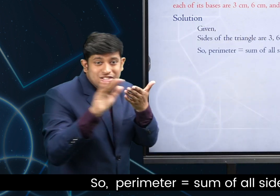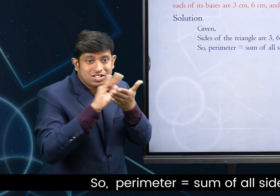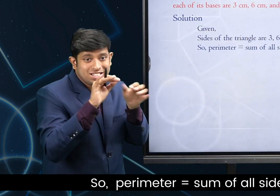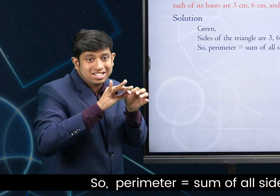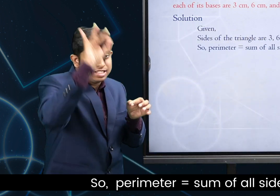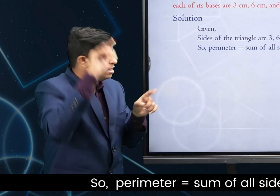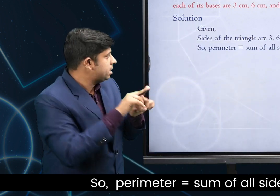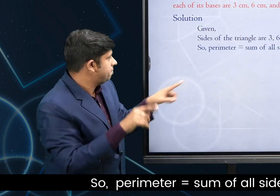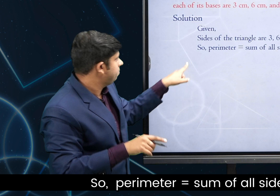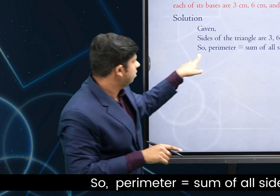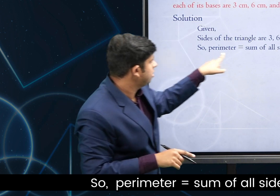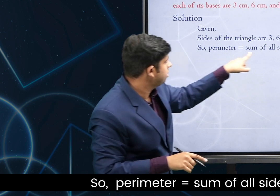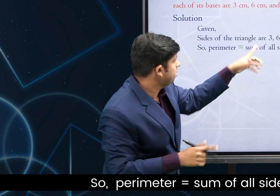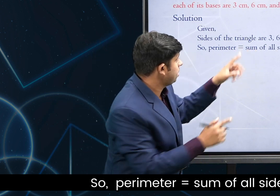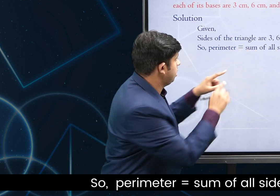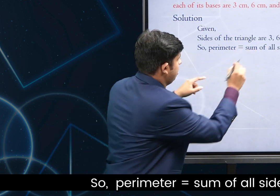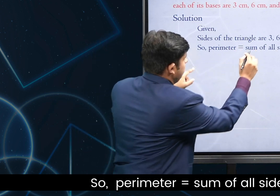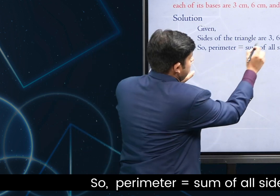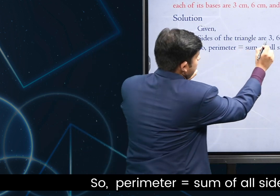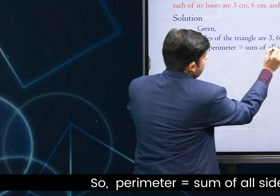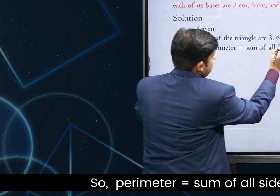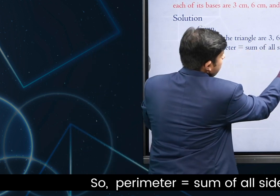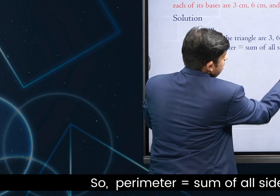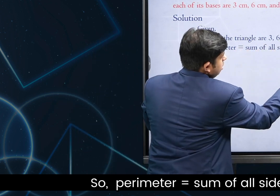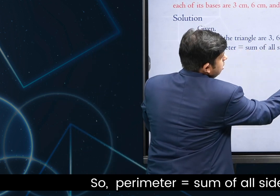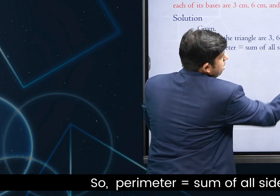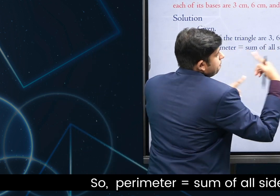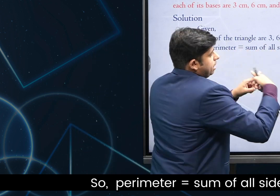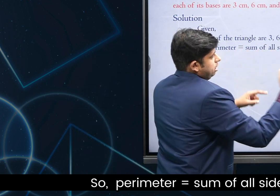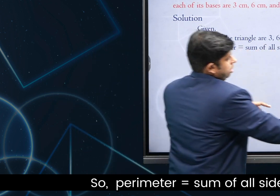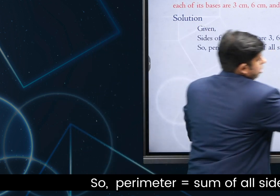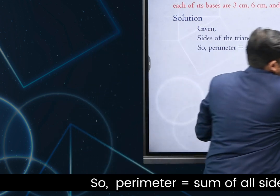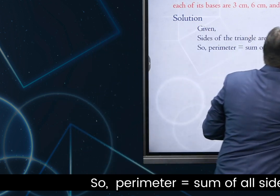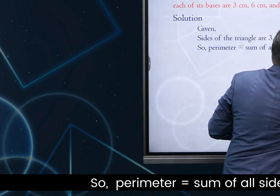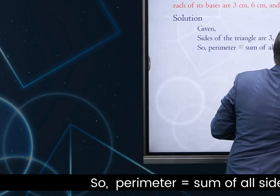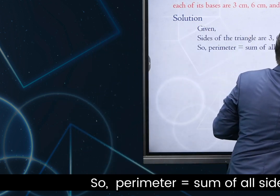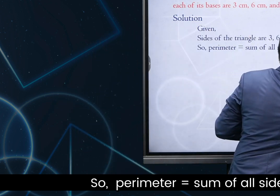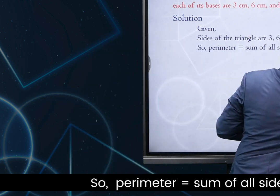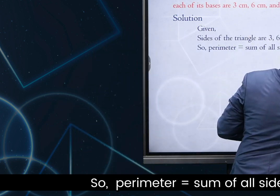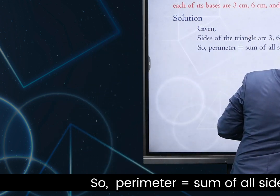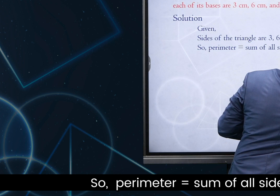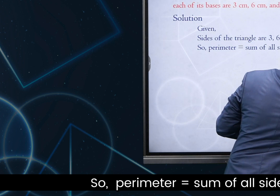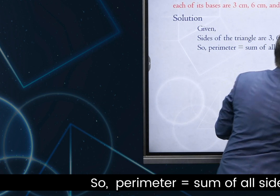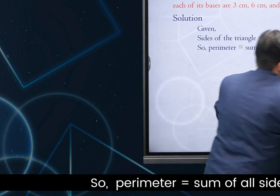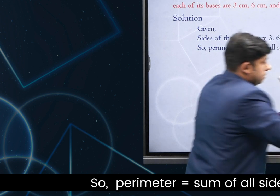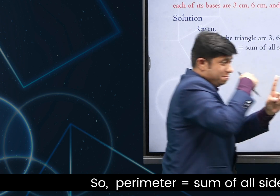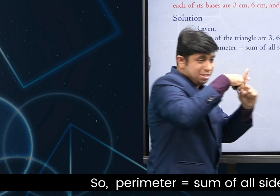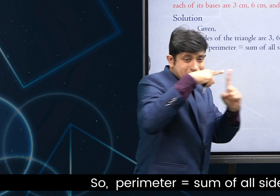So, perimeter is equal to sum of all sides, that is equal to 3 plus 6 plus 7, which is equal to